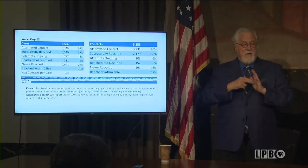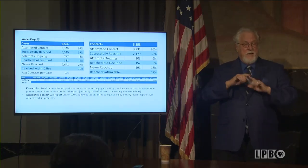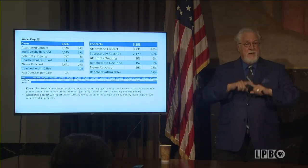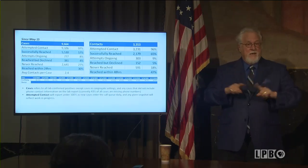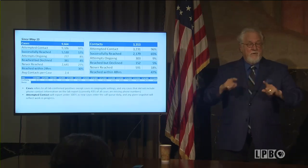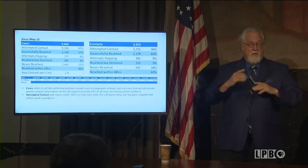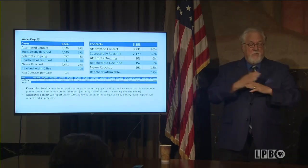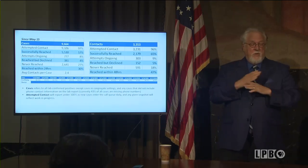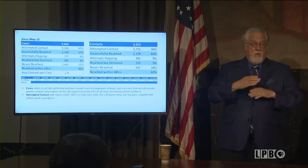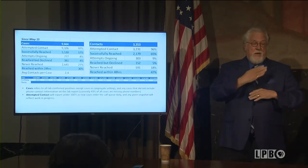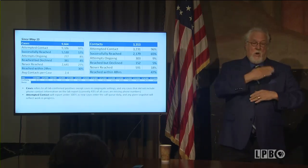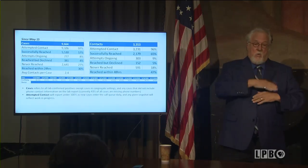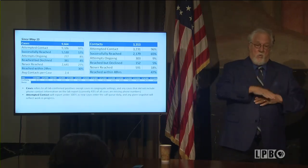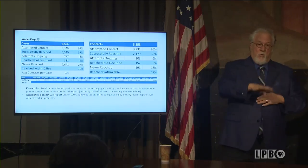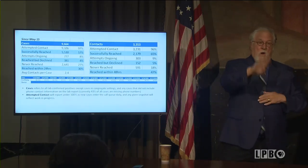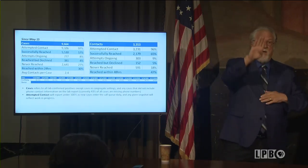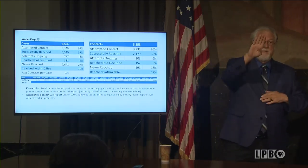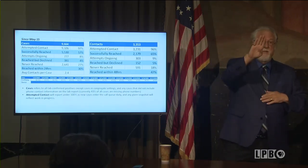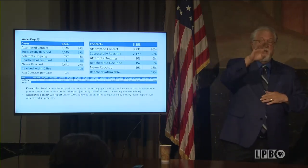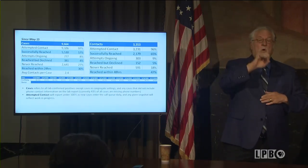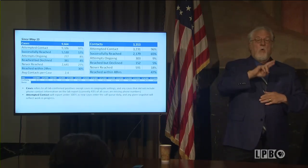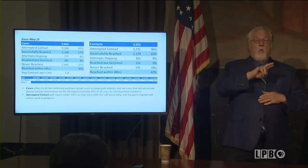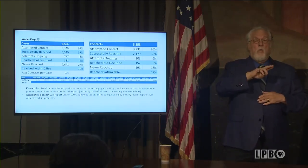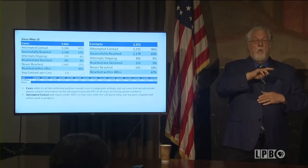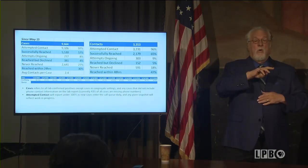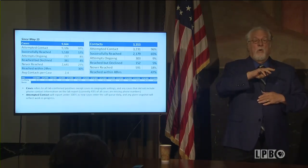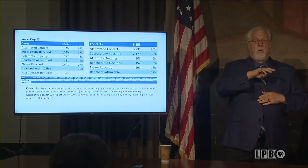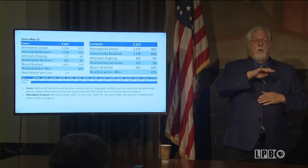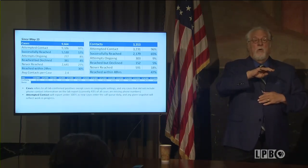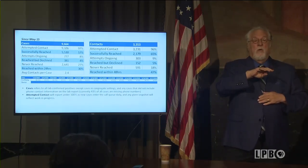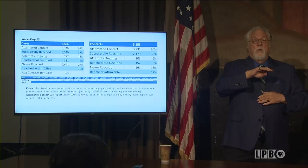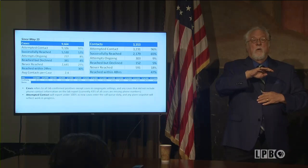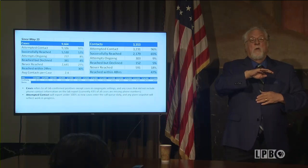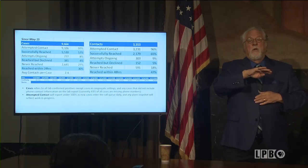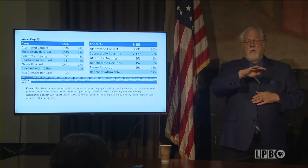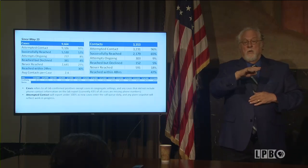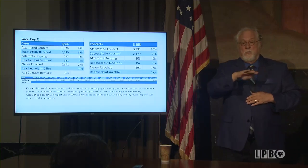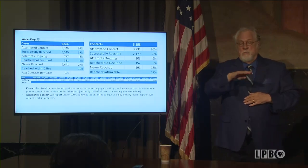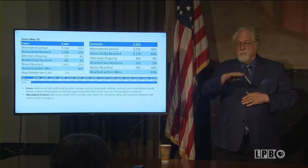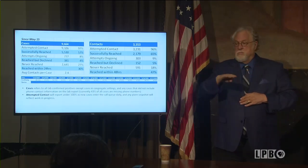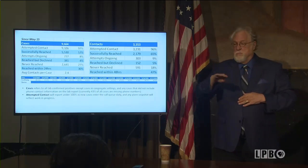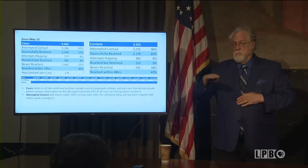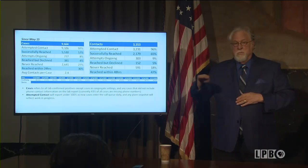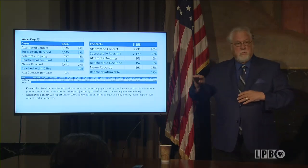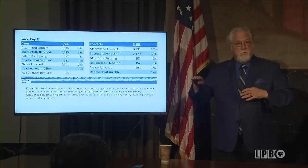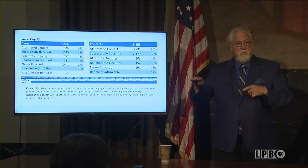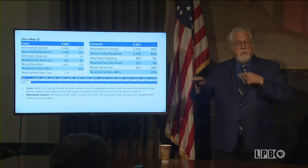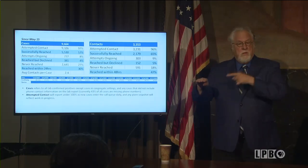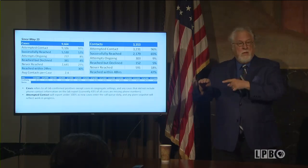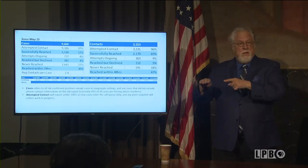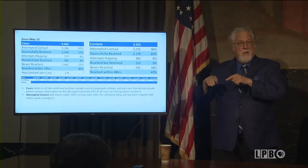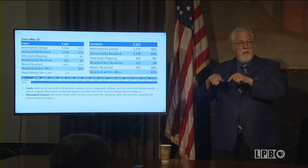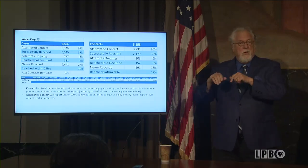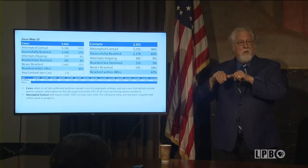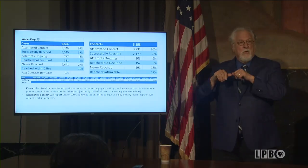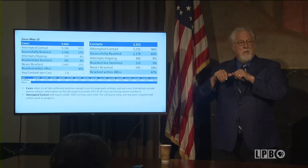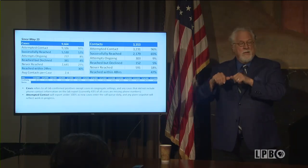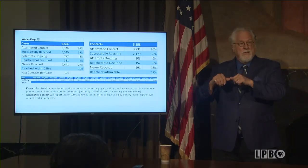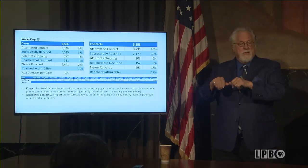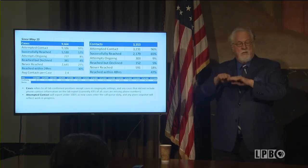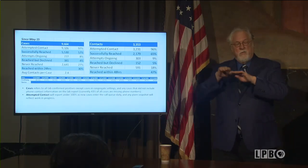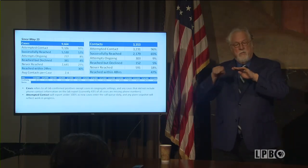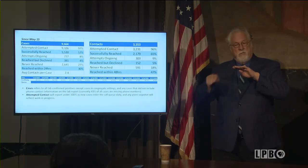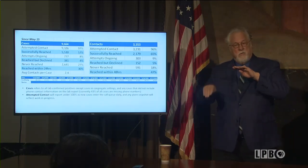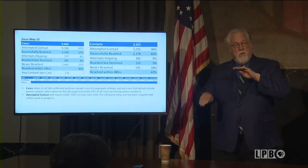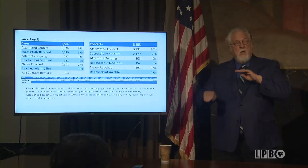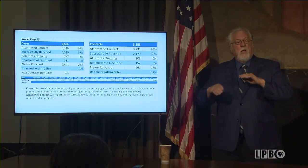rising level of rise that we saw at the beginning of this epidemic and where we've been up to this point with continued cases and hospitalizations going down